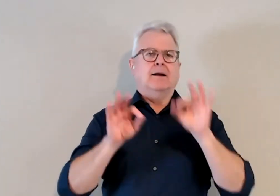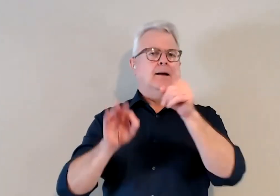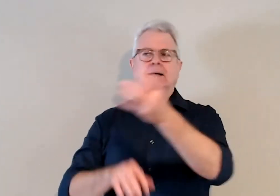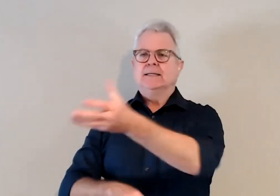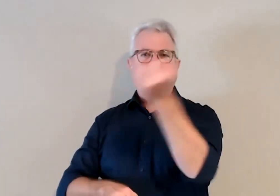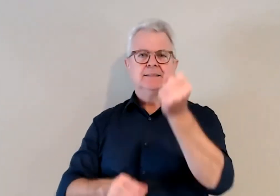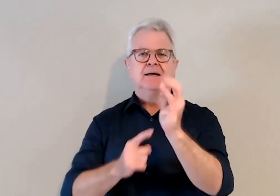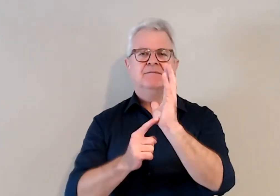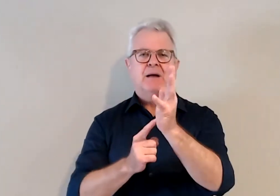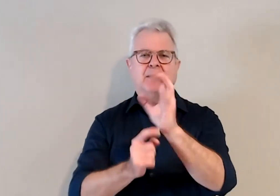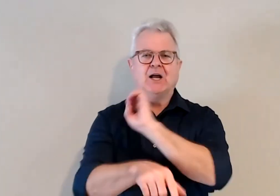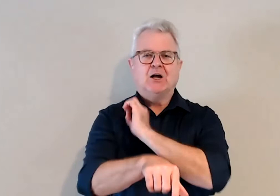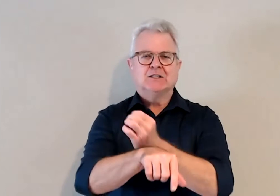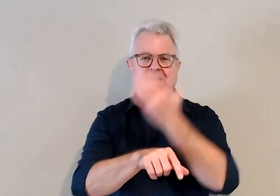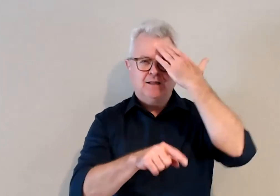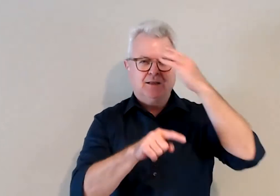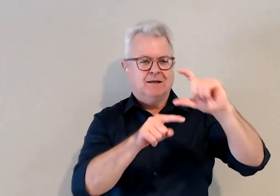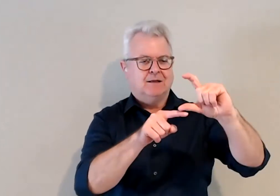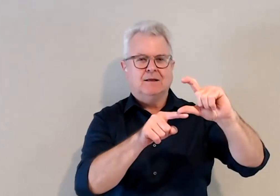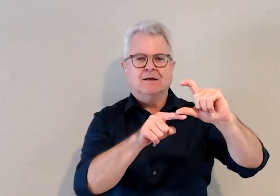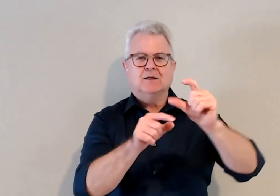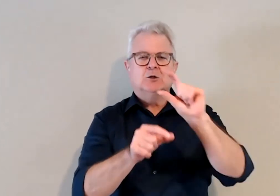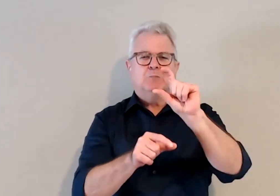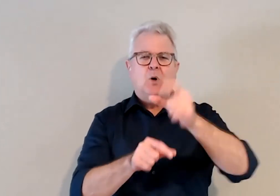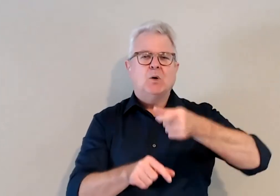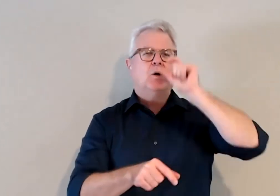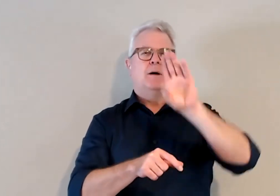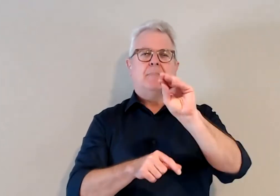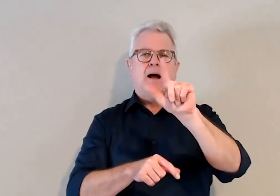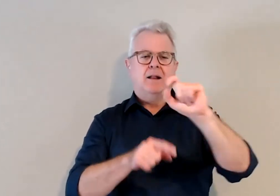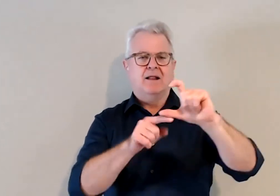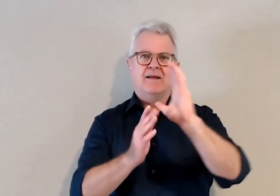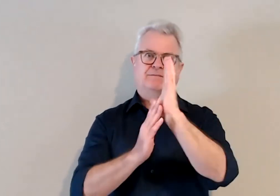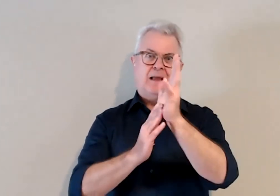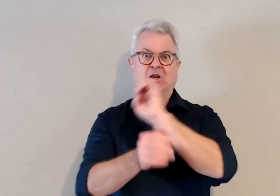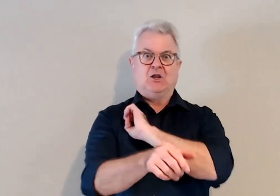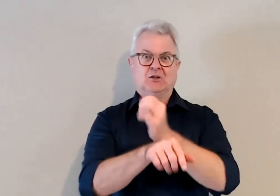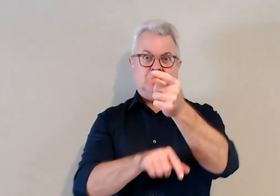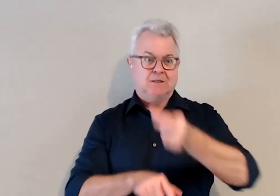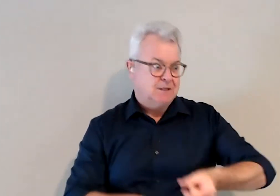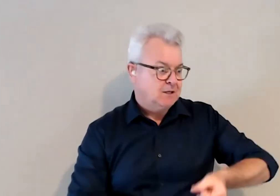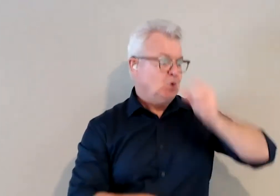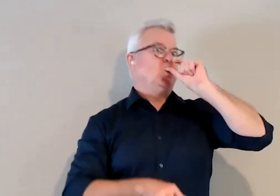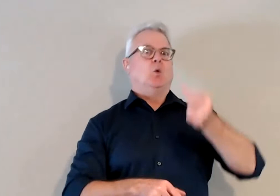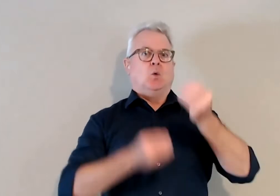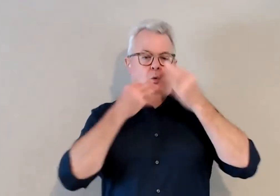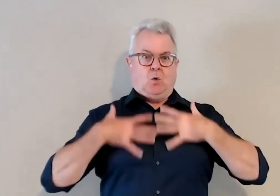distance swim meet or something, you might take that extra 5-minute booster that comes in a bottle. You get that